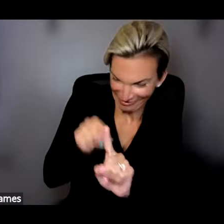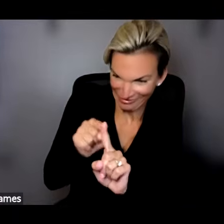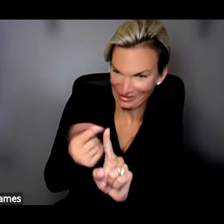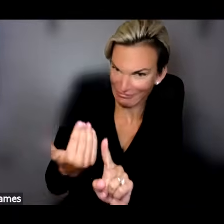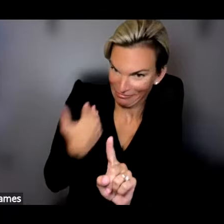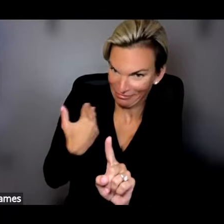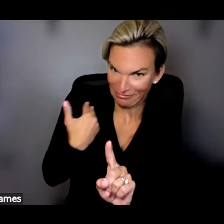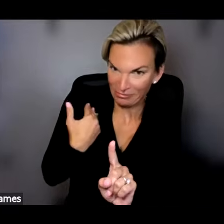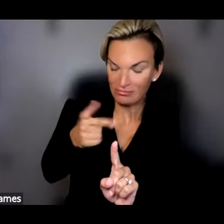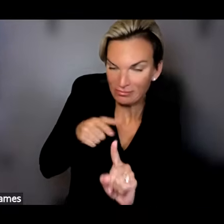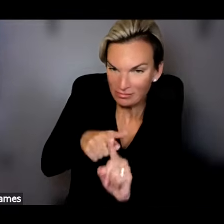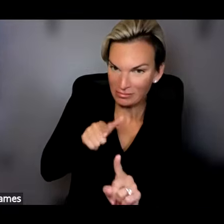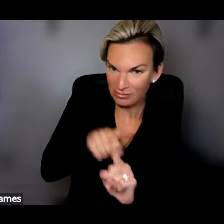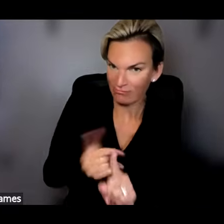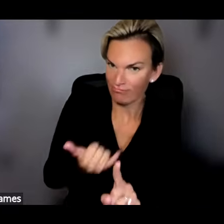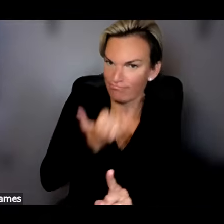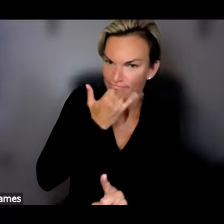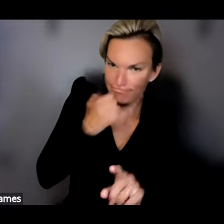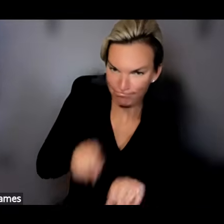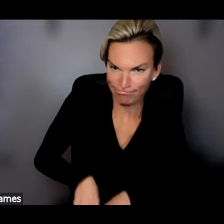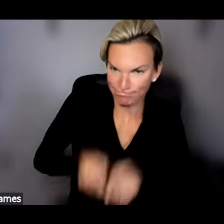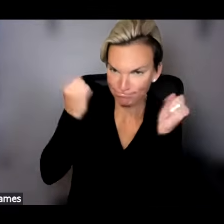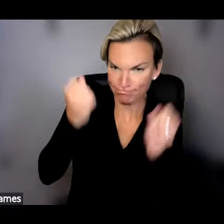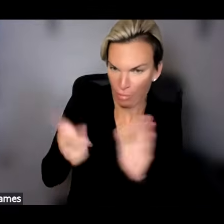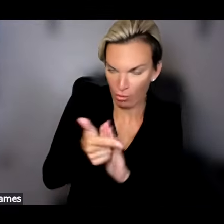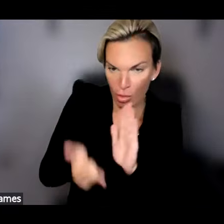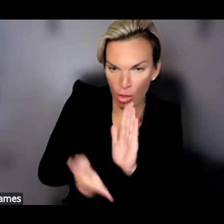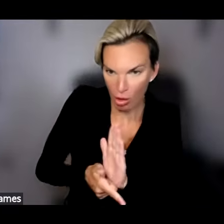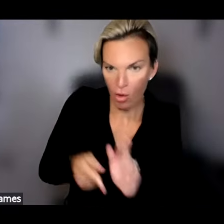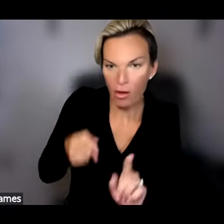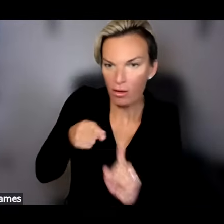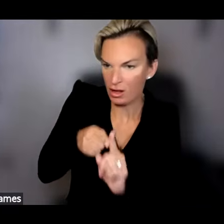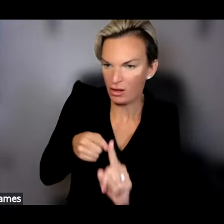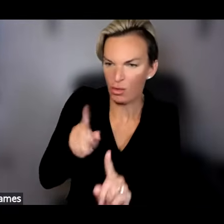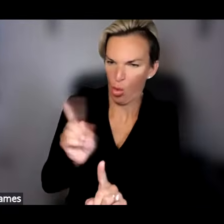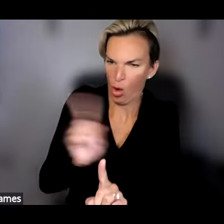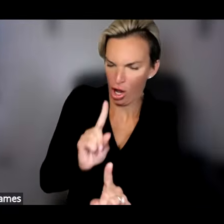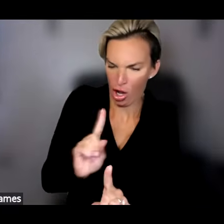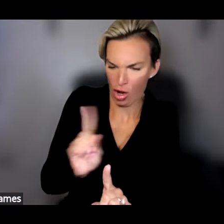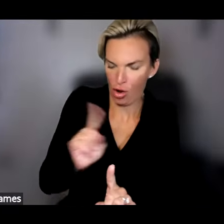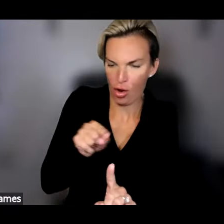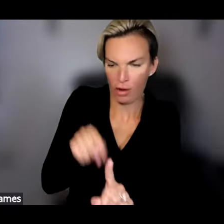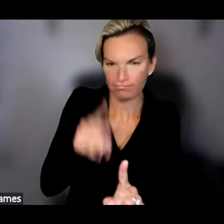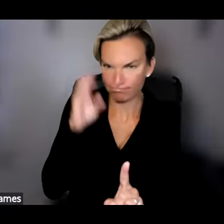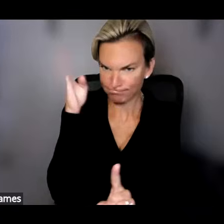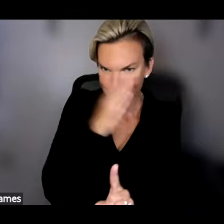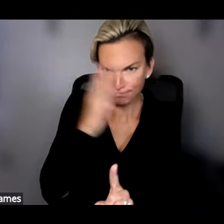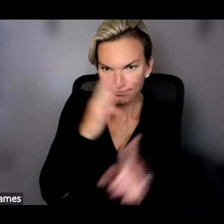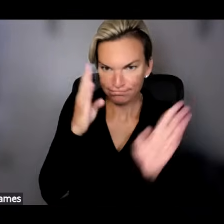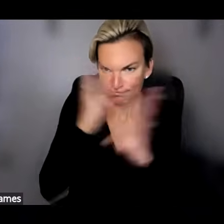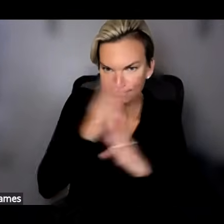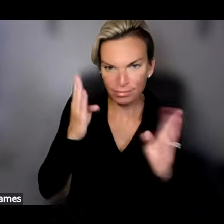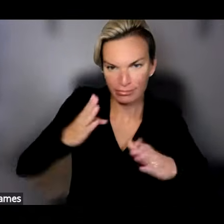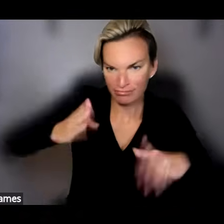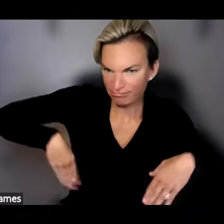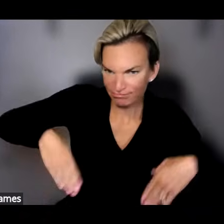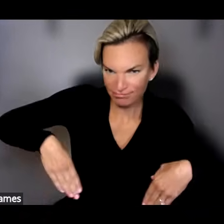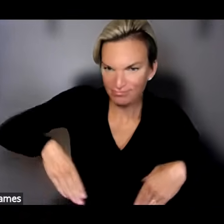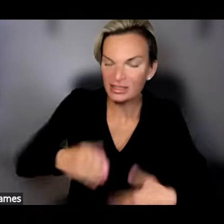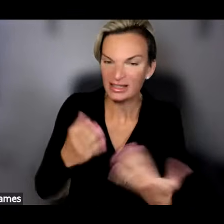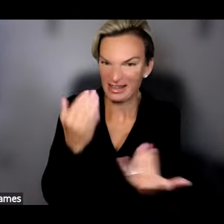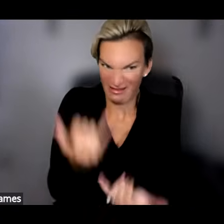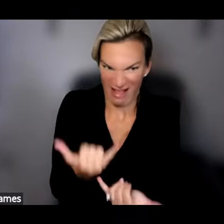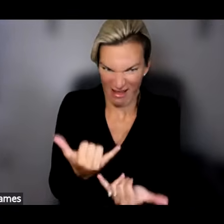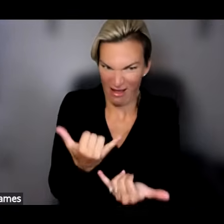the candidates and the proposal sponsors, accountable for that conduct. This is the board's